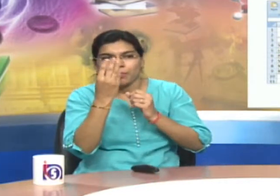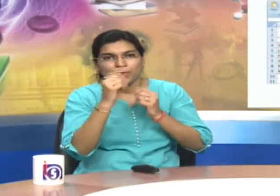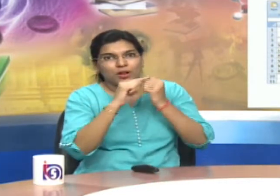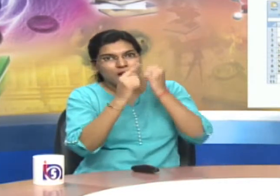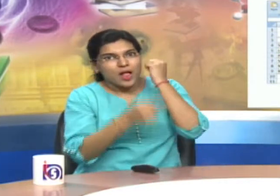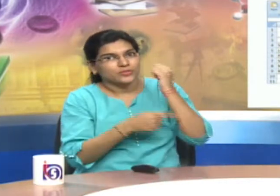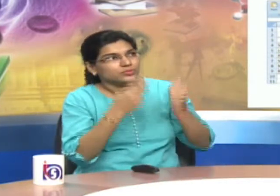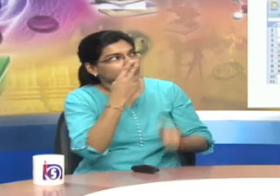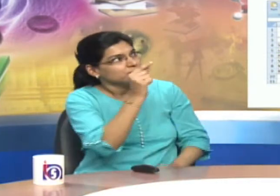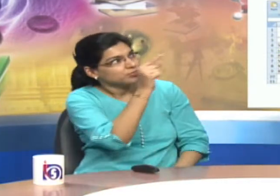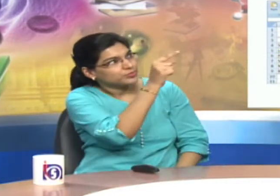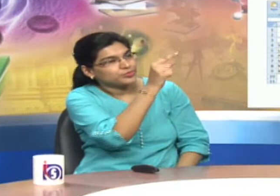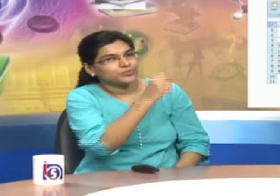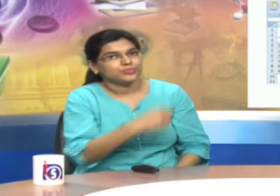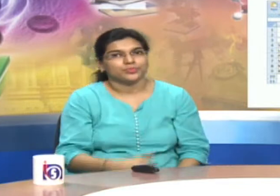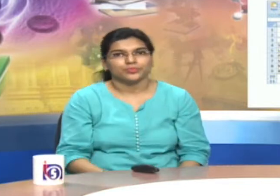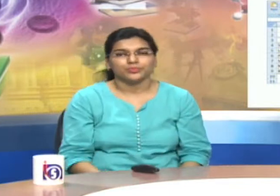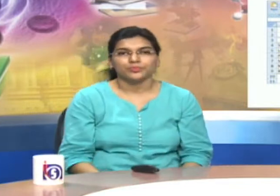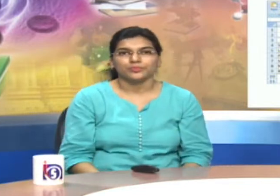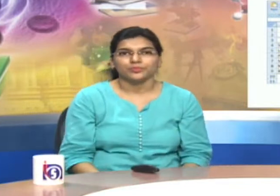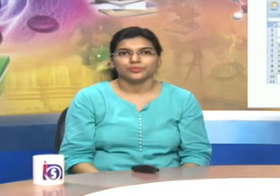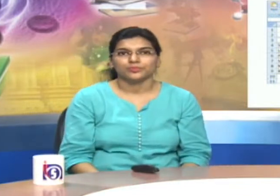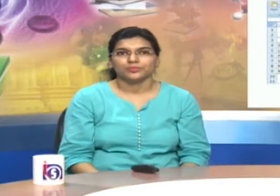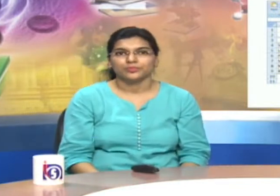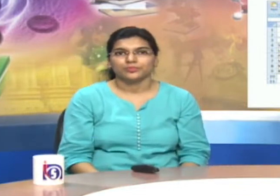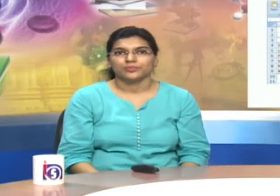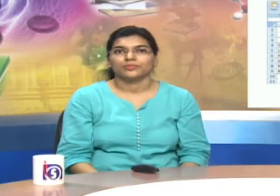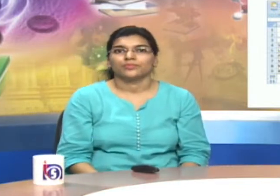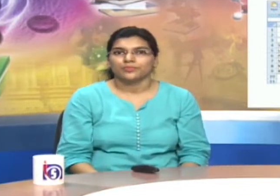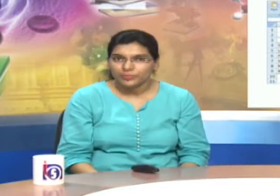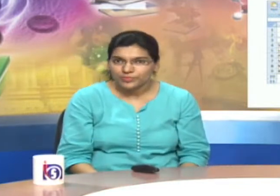button, and you will automatically find the total